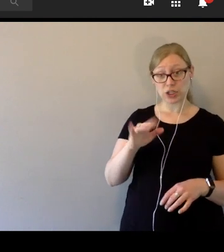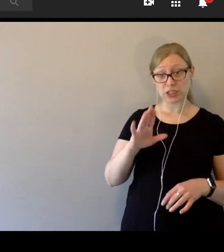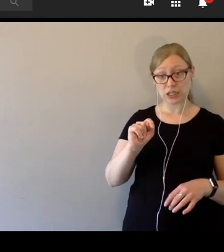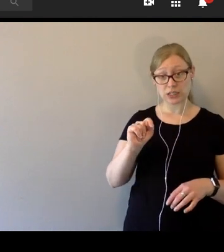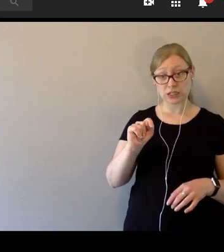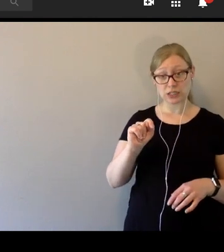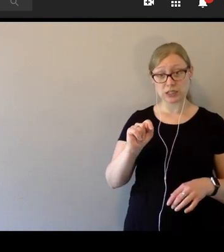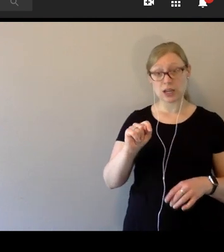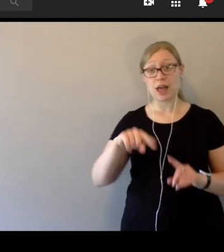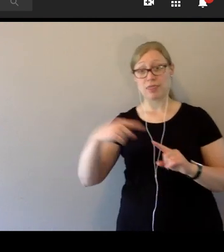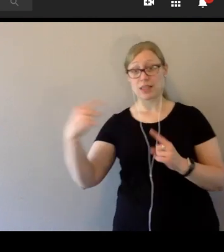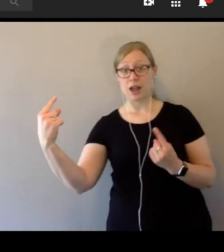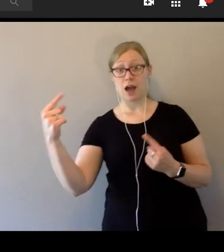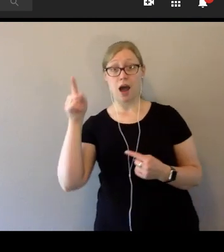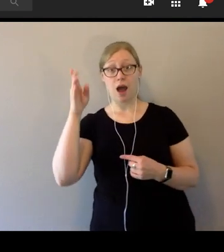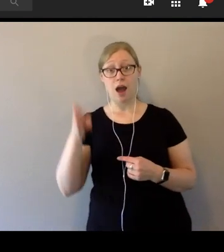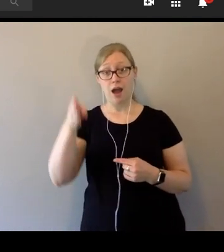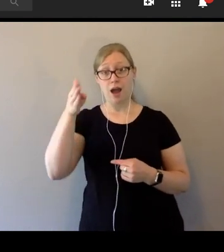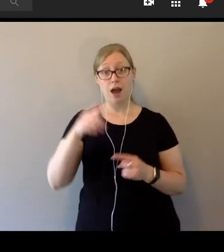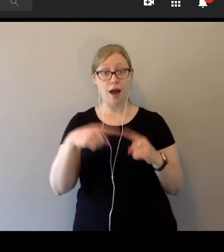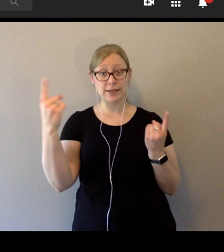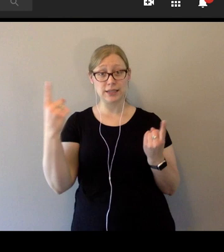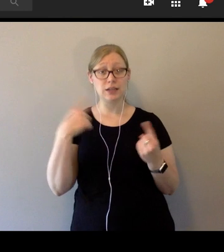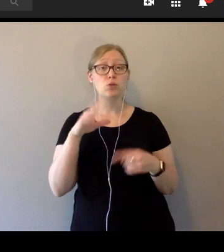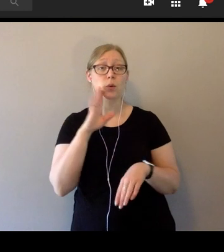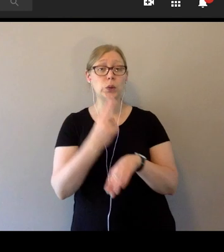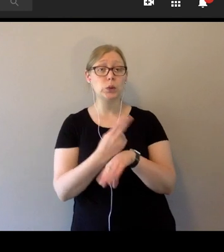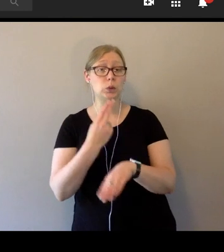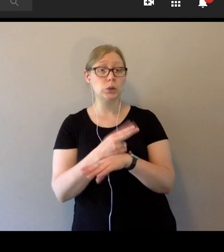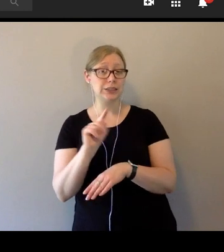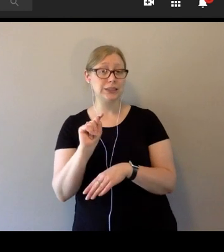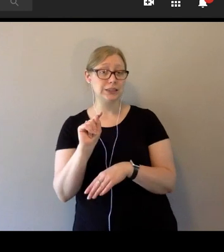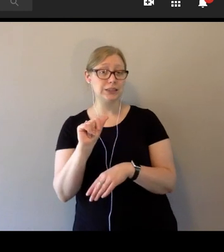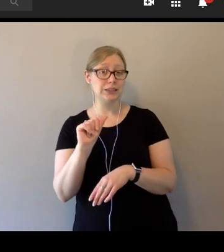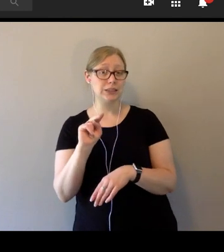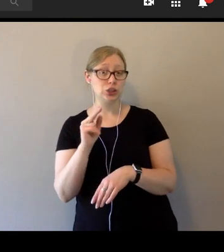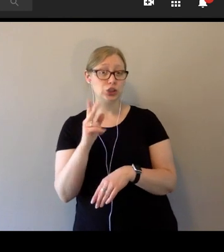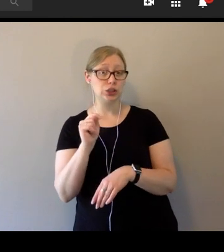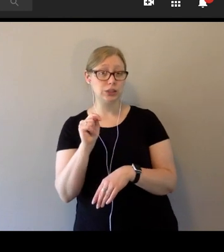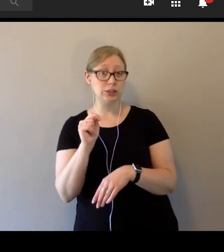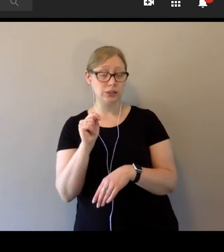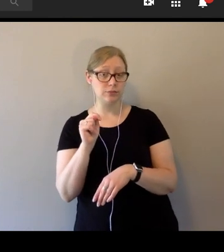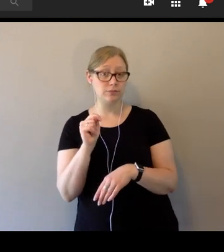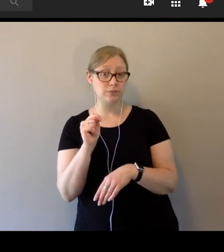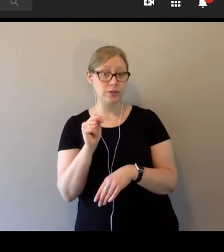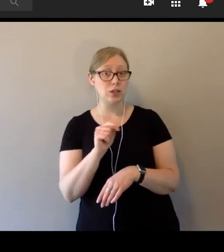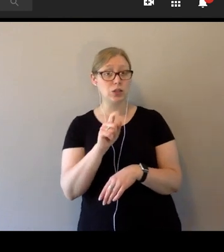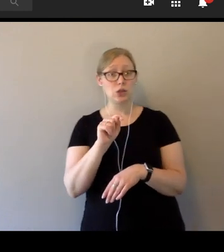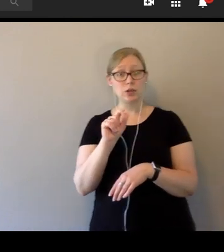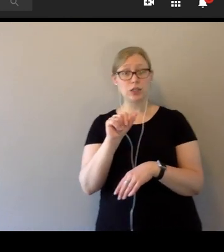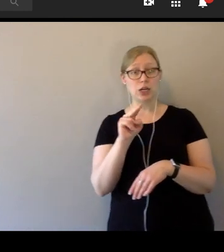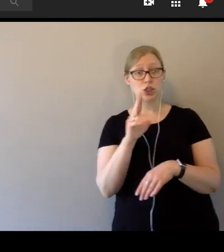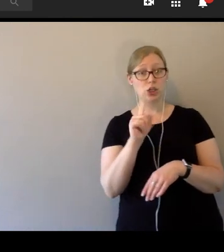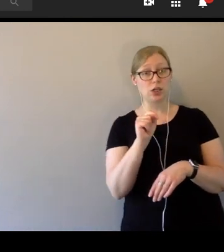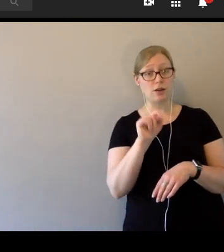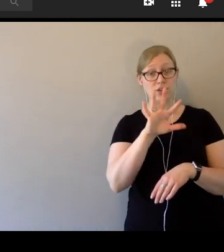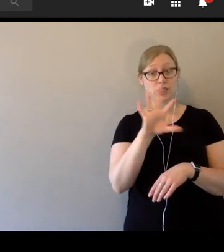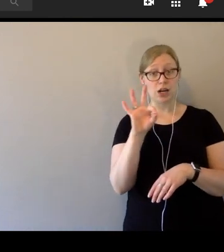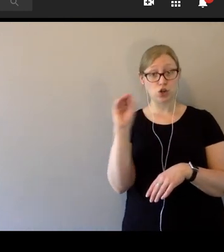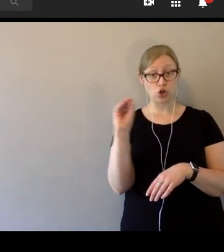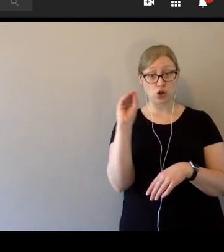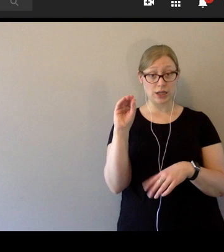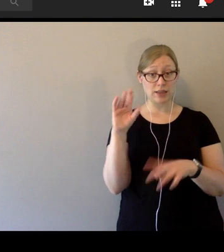opposite side. So I'm going to use the tangent. I'm going to say the tangent of 59 degrees